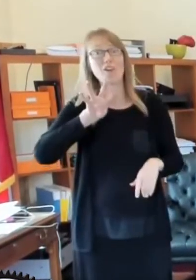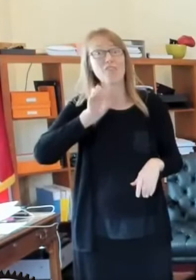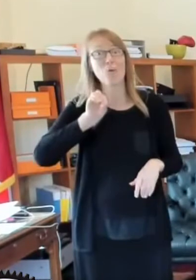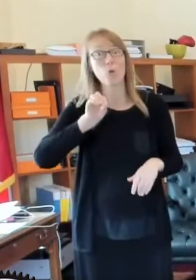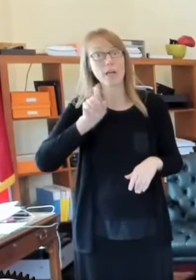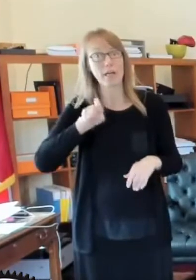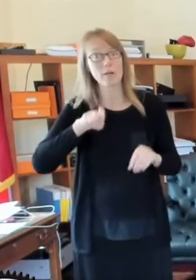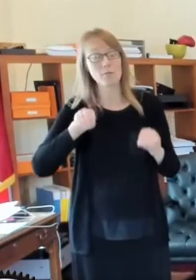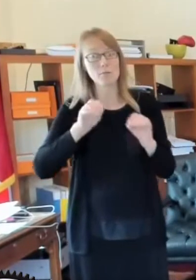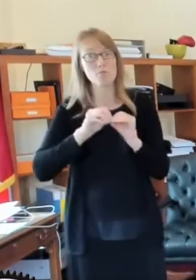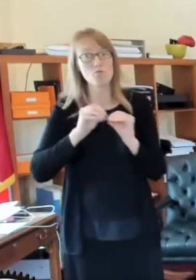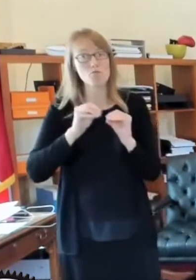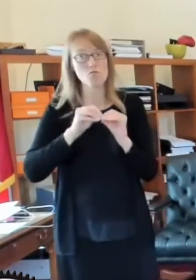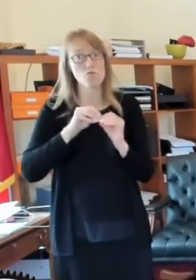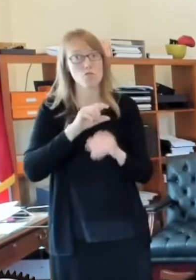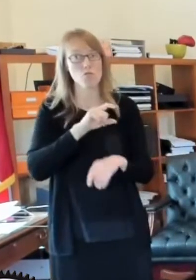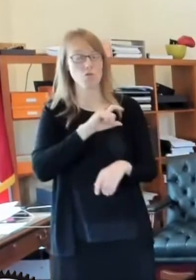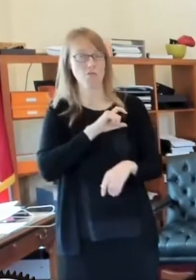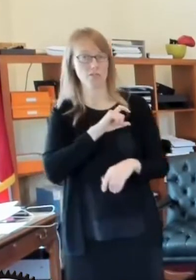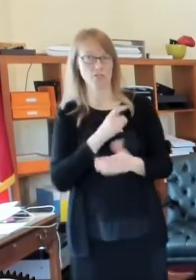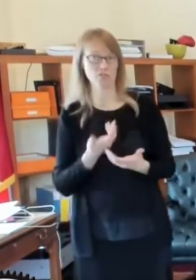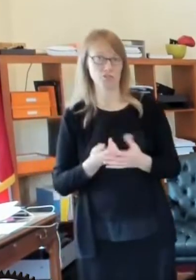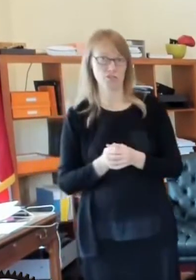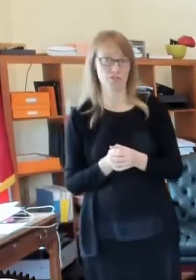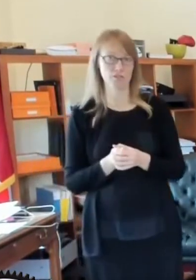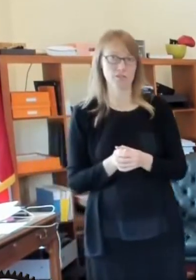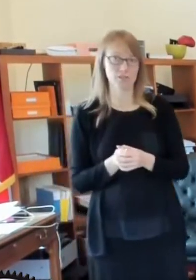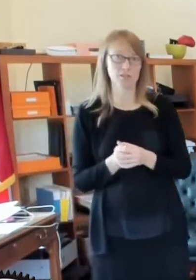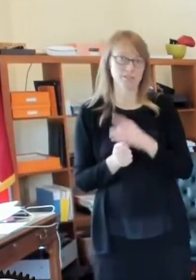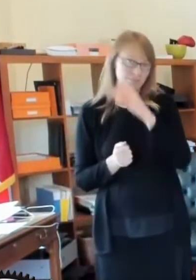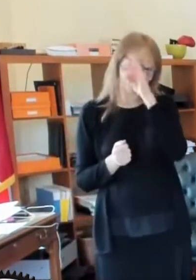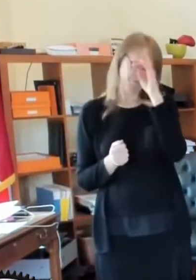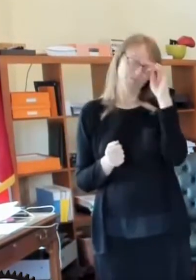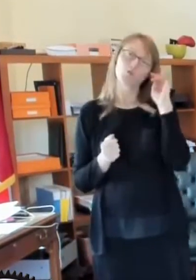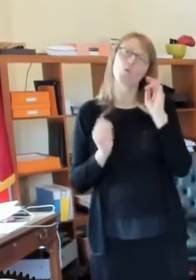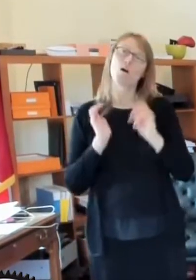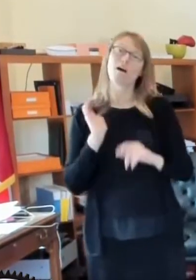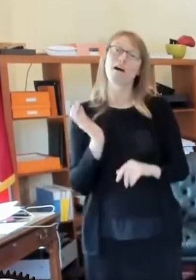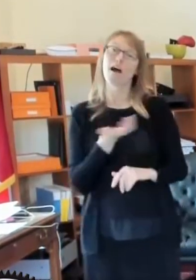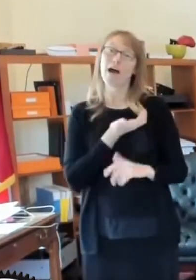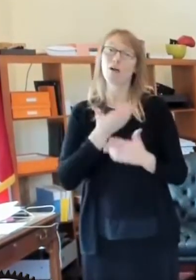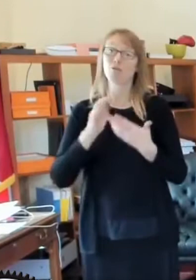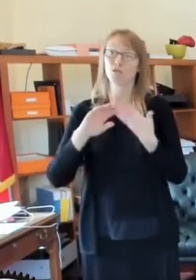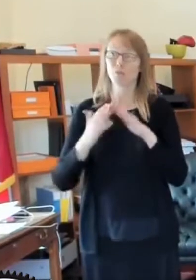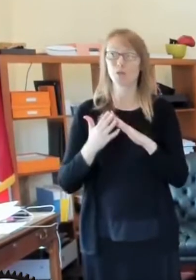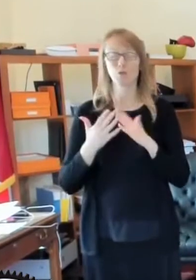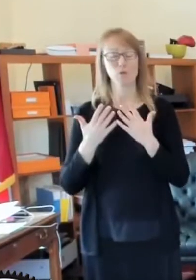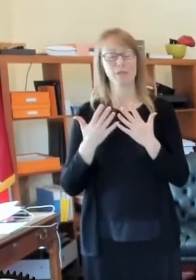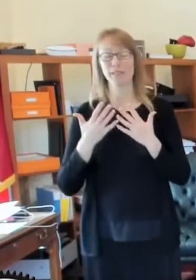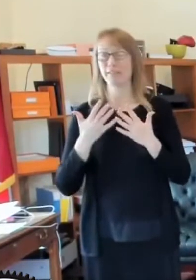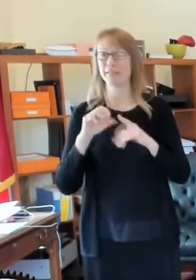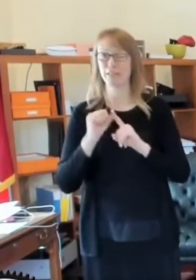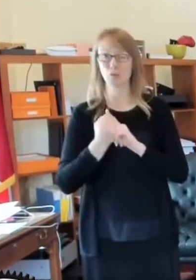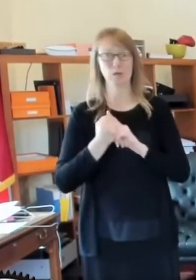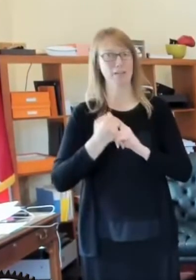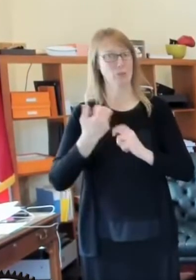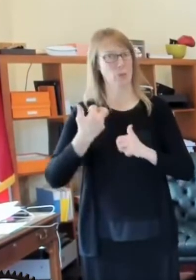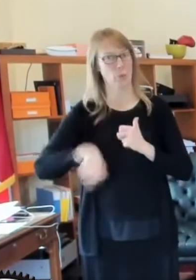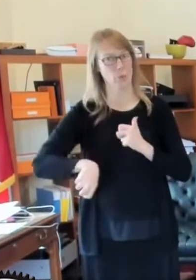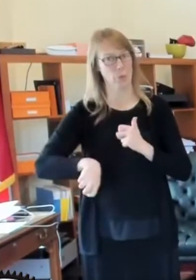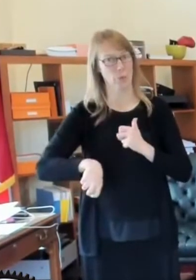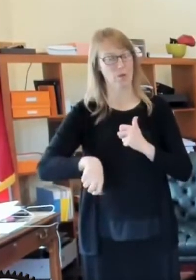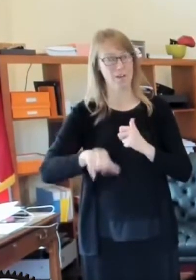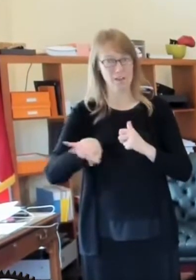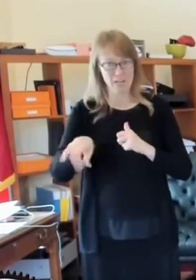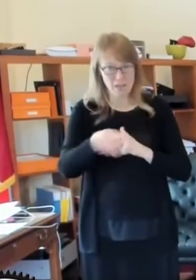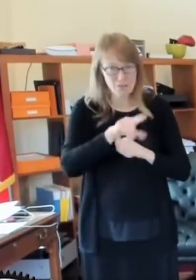is really a very, very difficult situation. So help if you can, please. The other